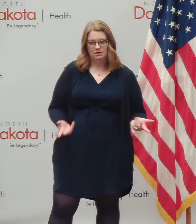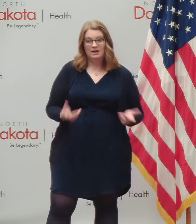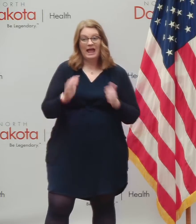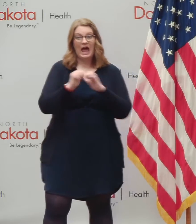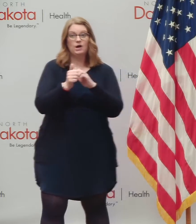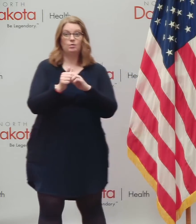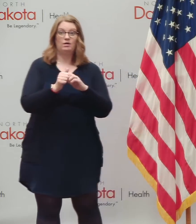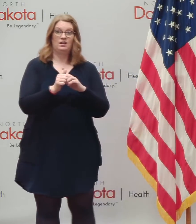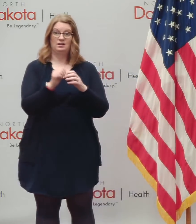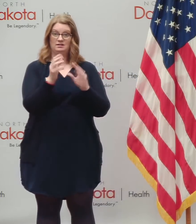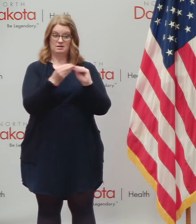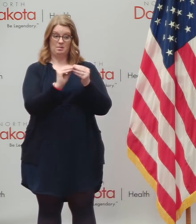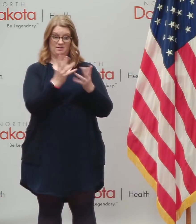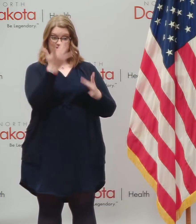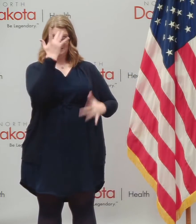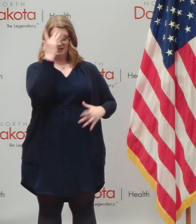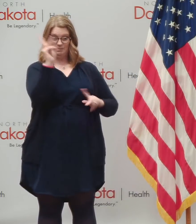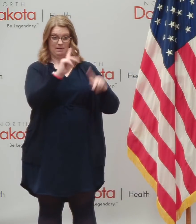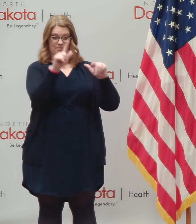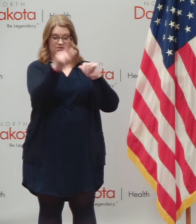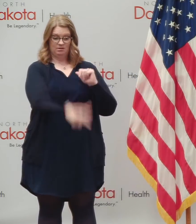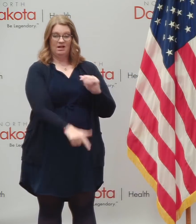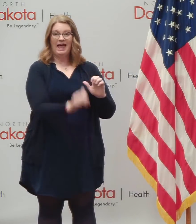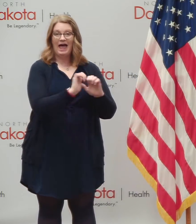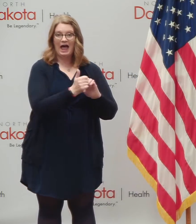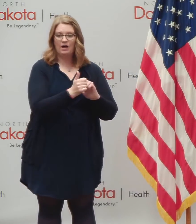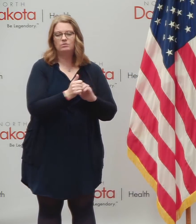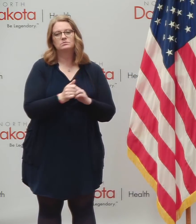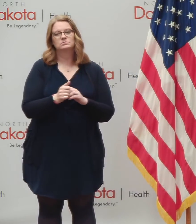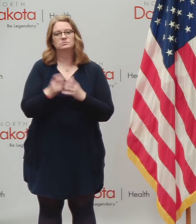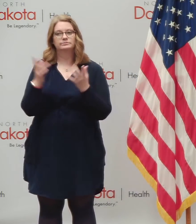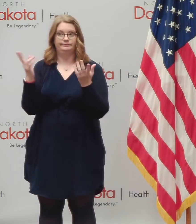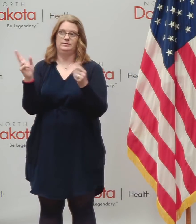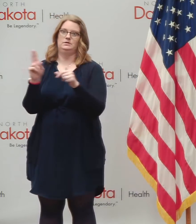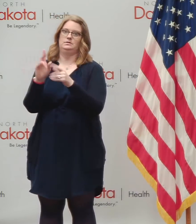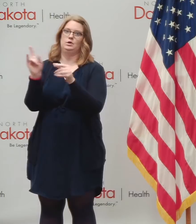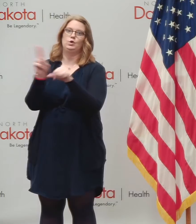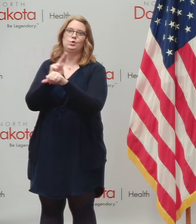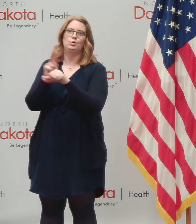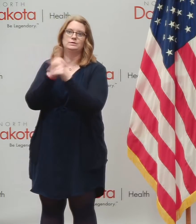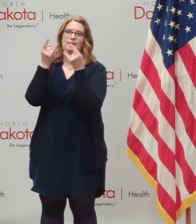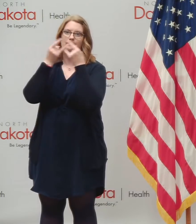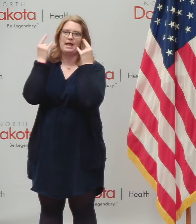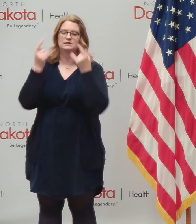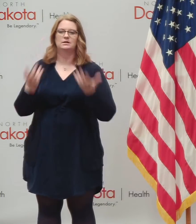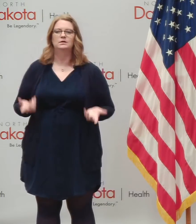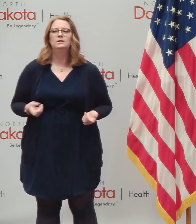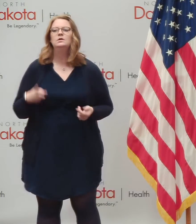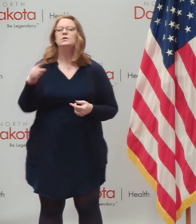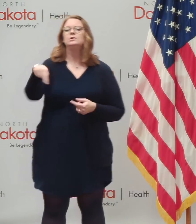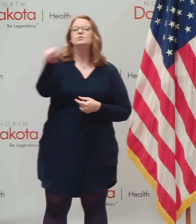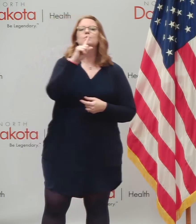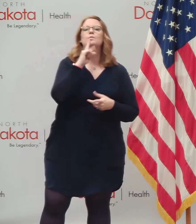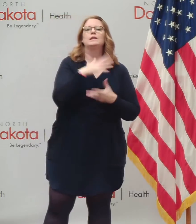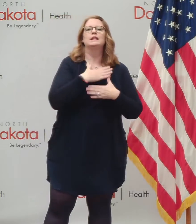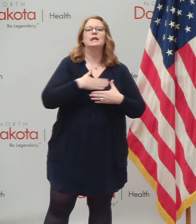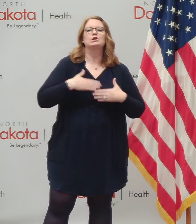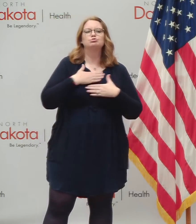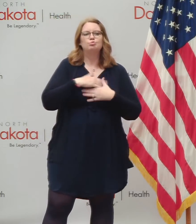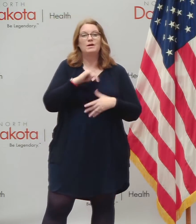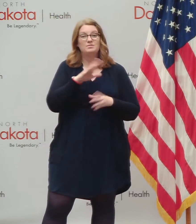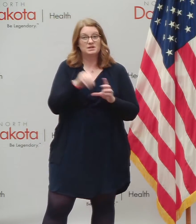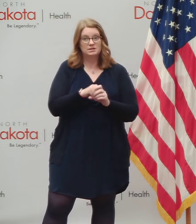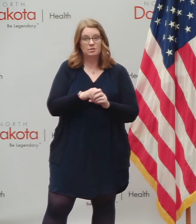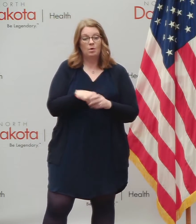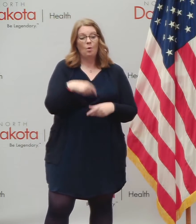participation. And maybe think back to your own life. When did you really enjoy participating? When you were being told you had